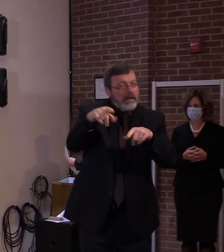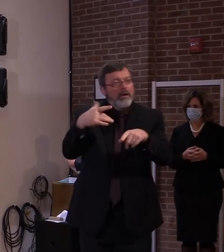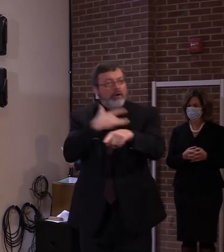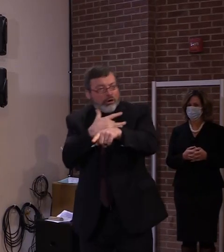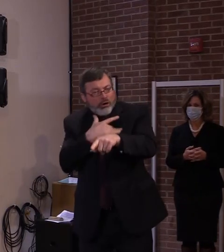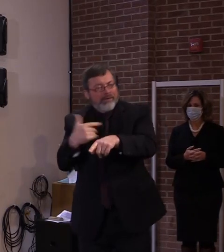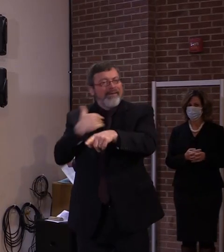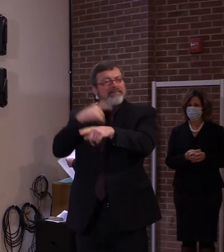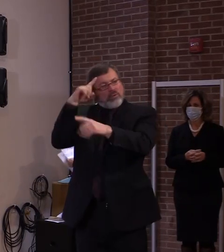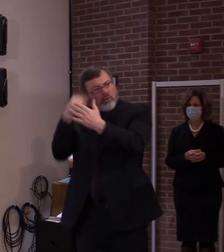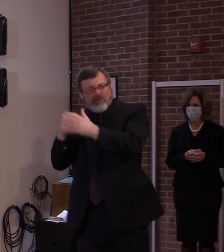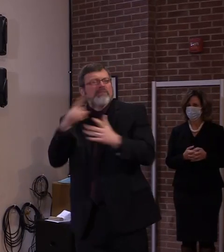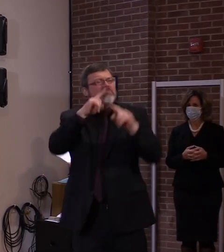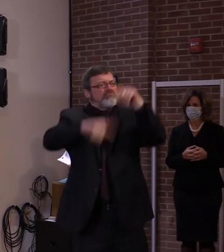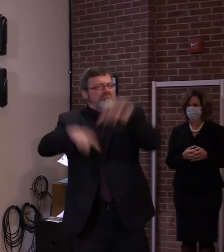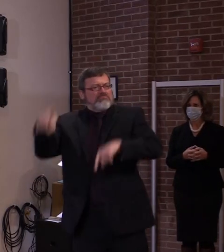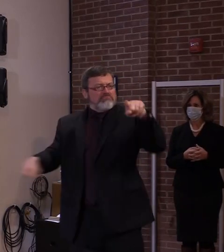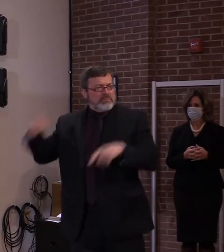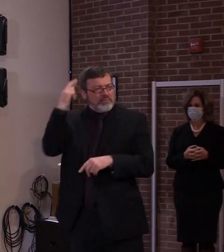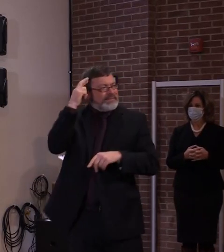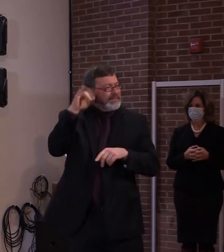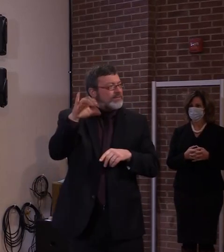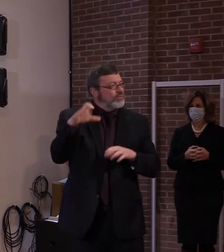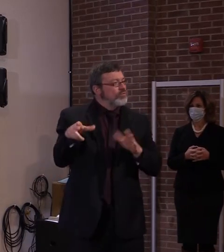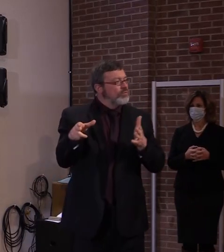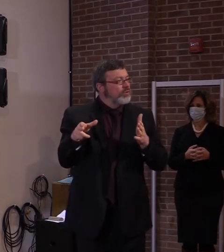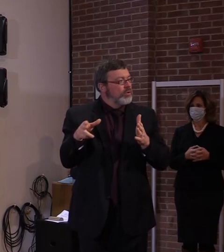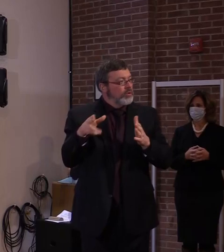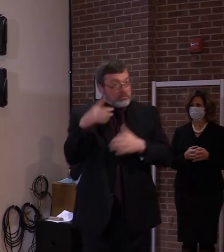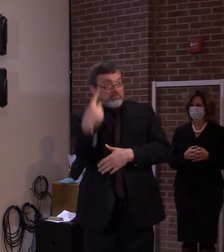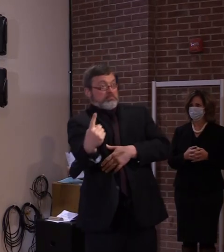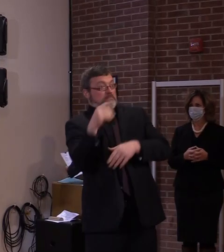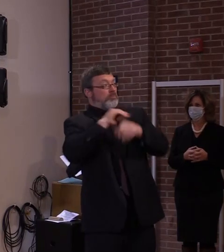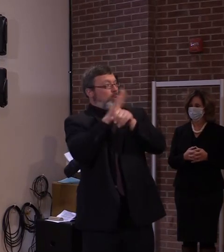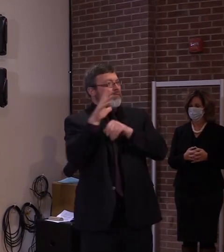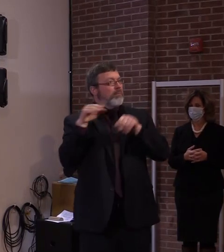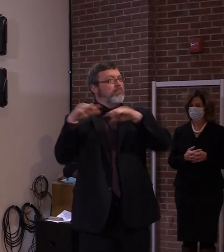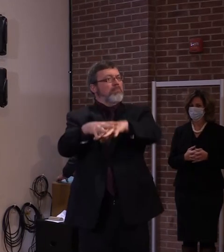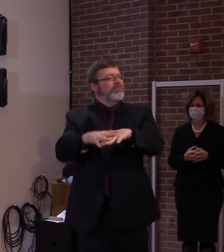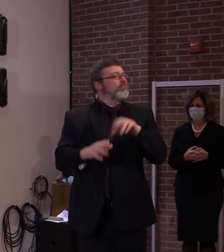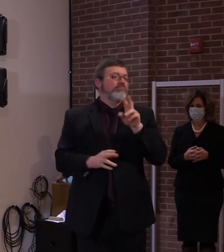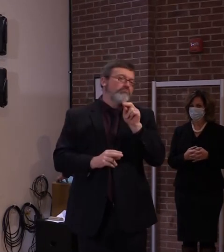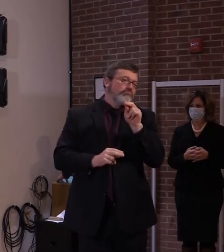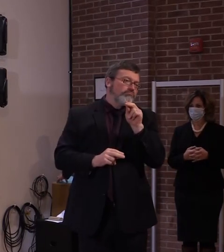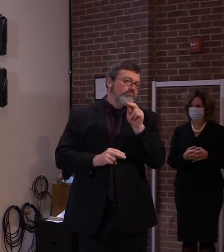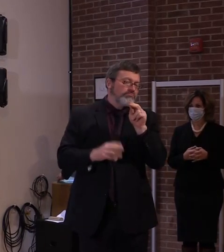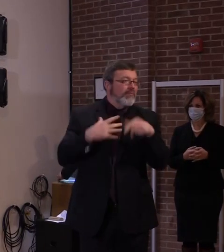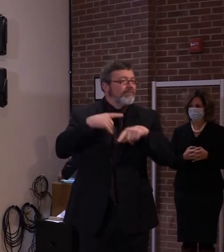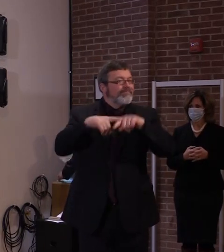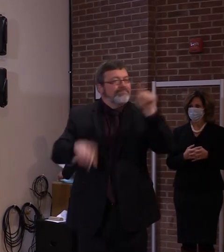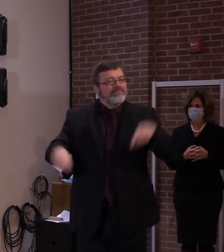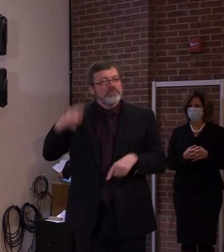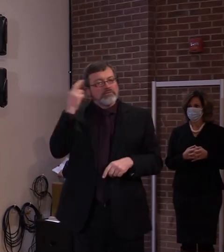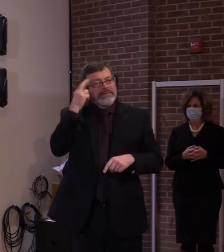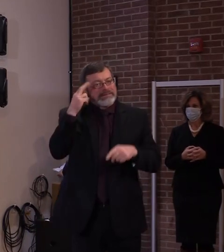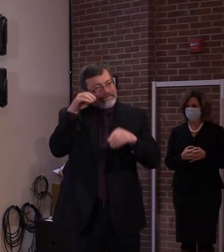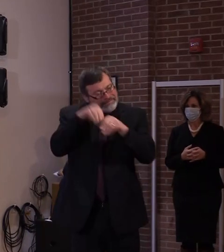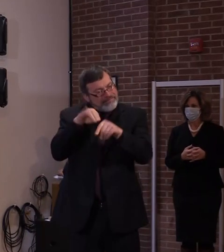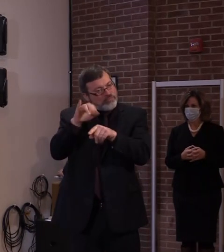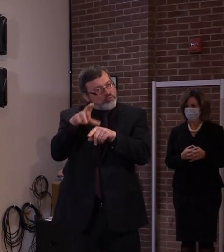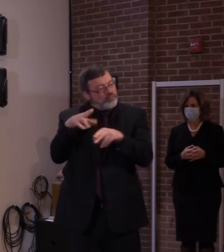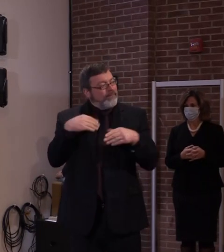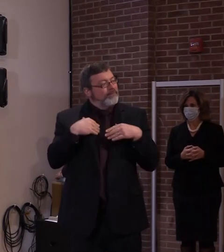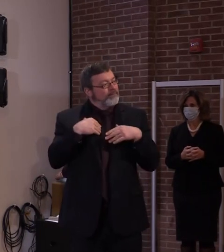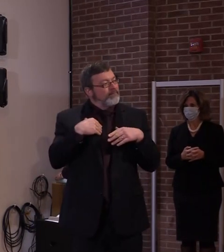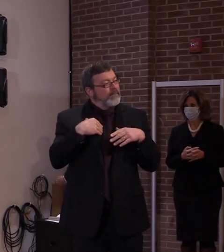who had other illness, but it's really hard to give you the exact number you're looking